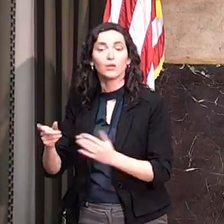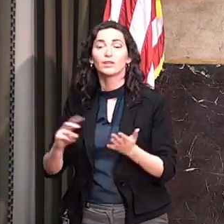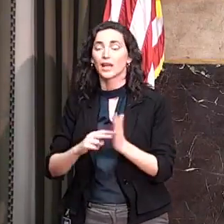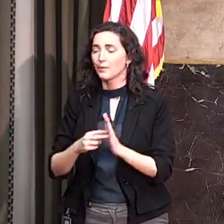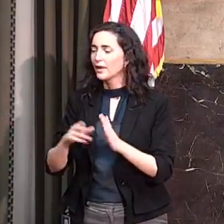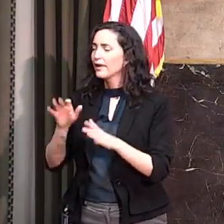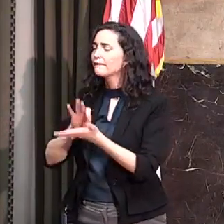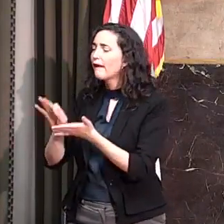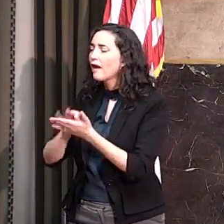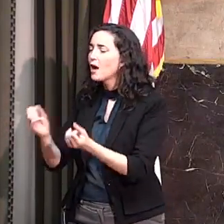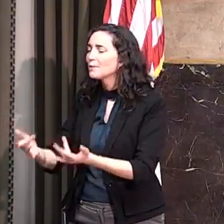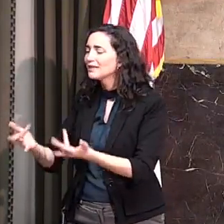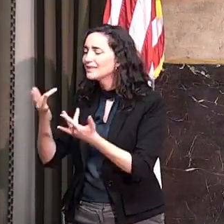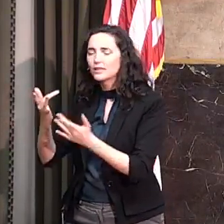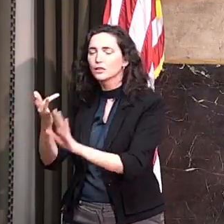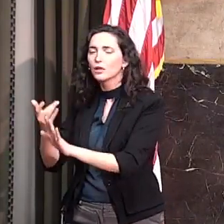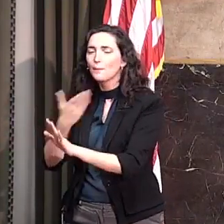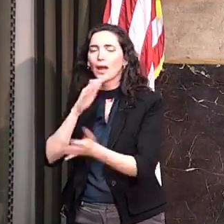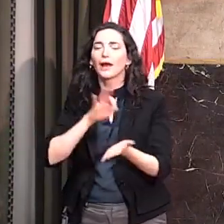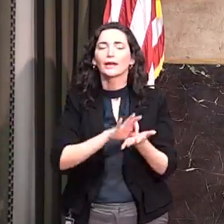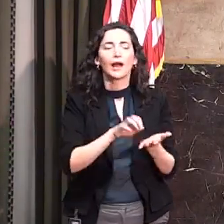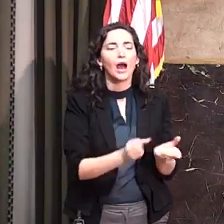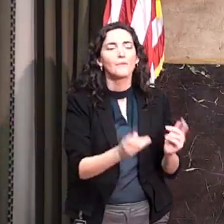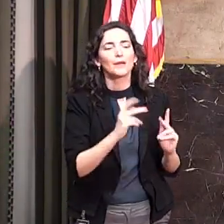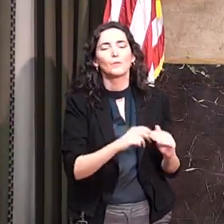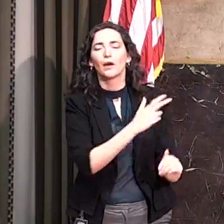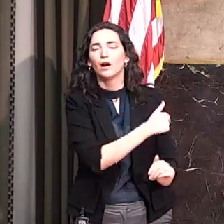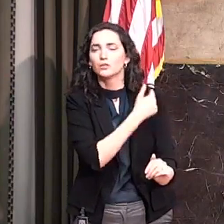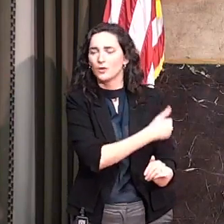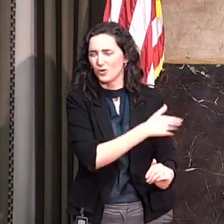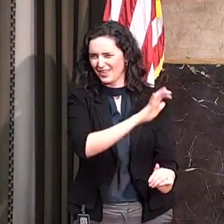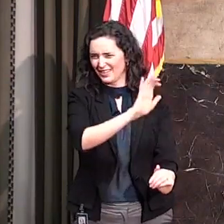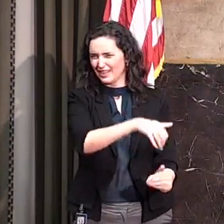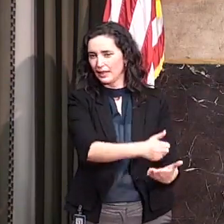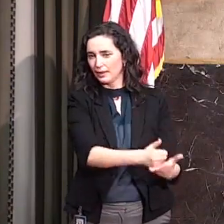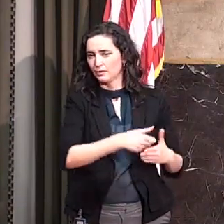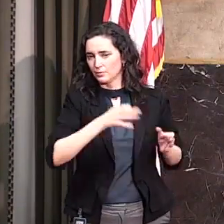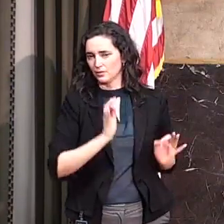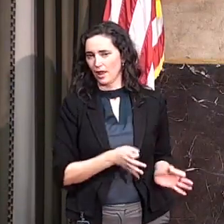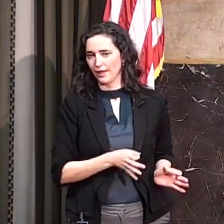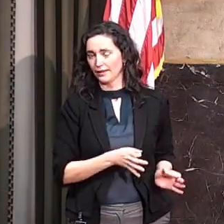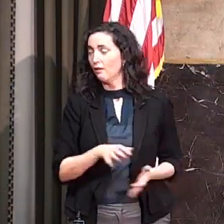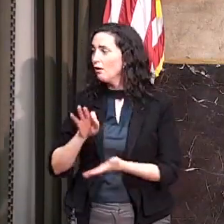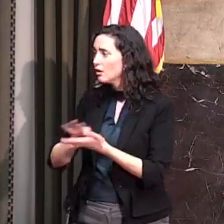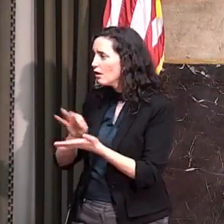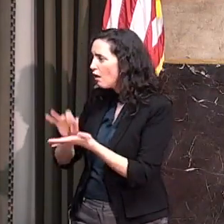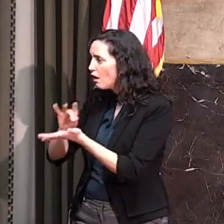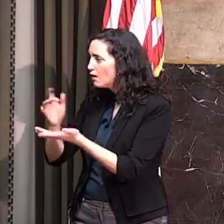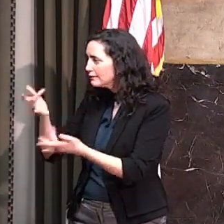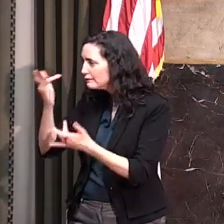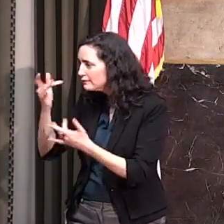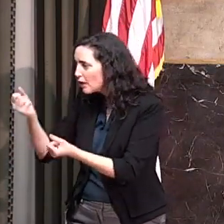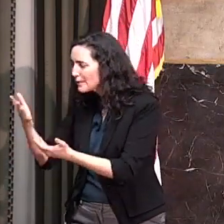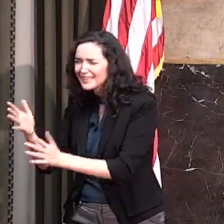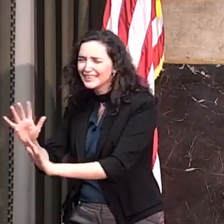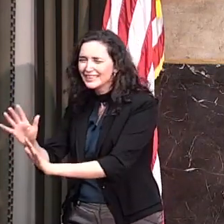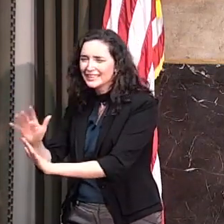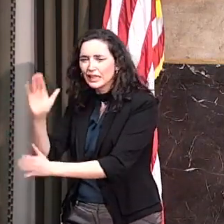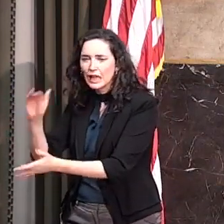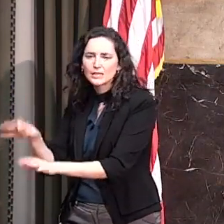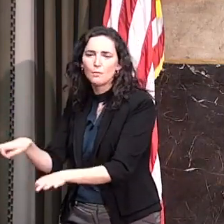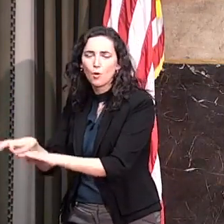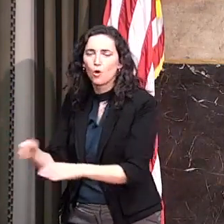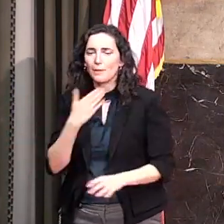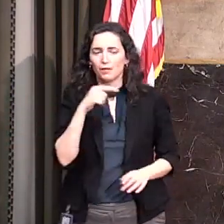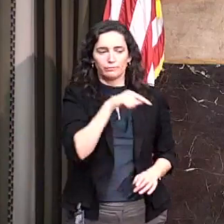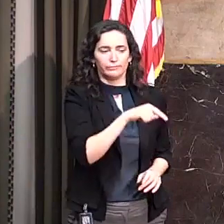on cases, and that will guide our decisions more and more going forward. But